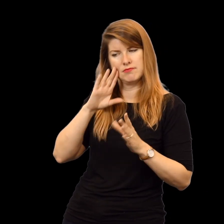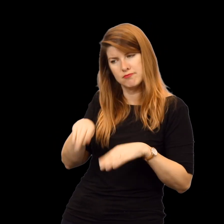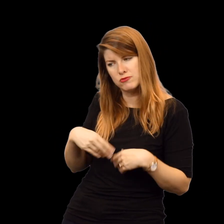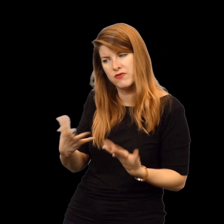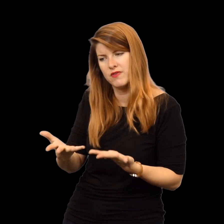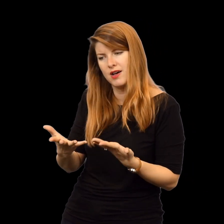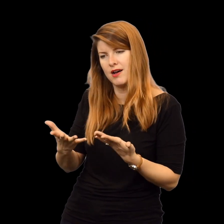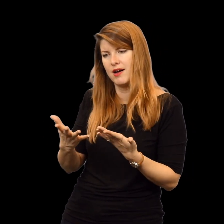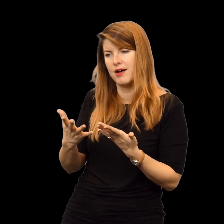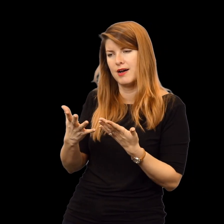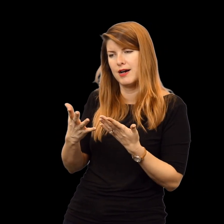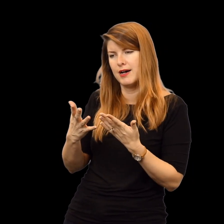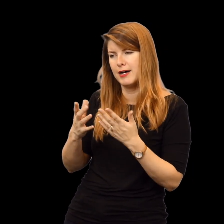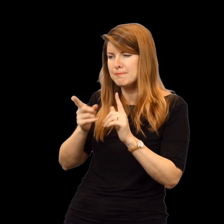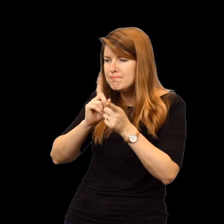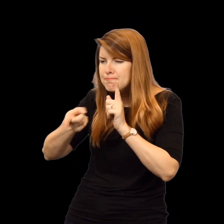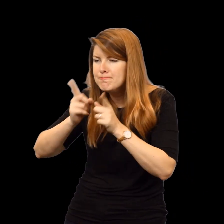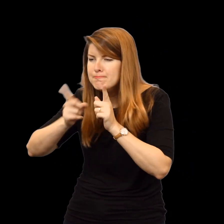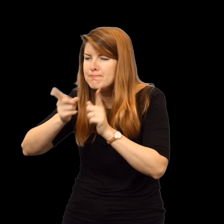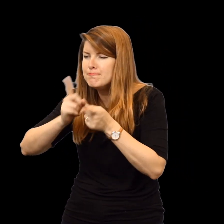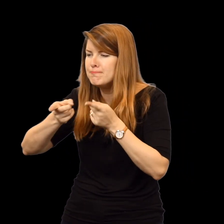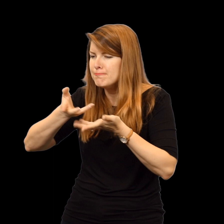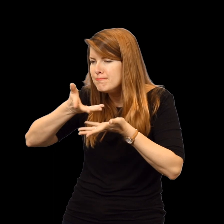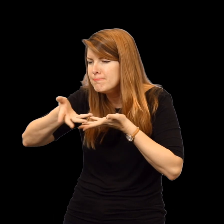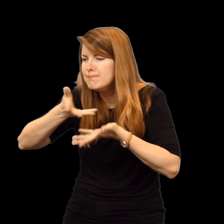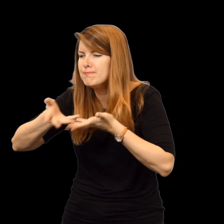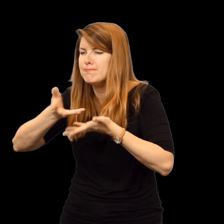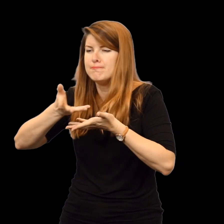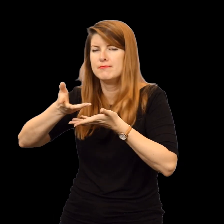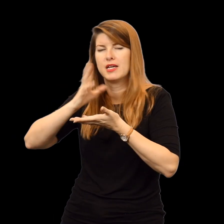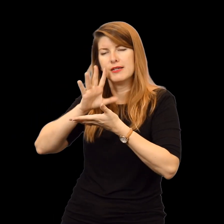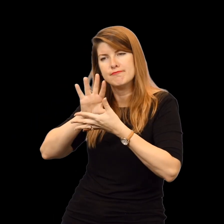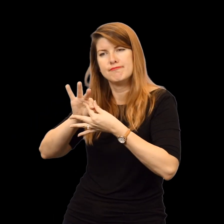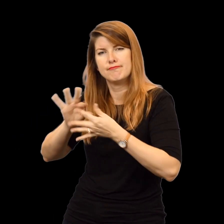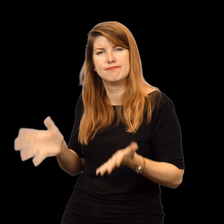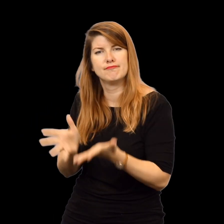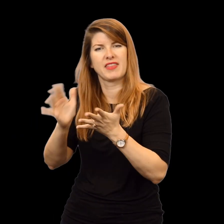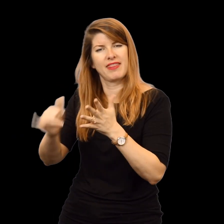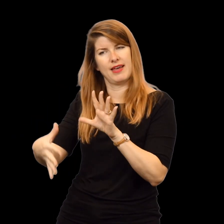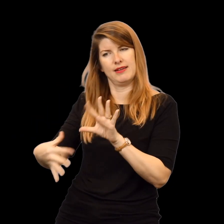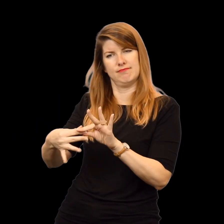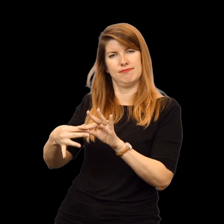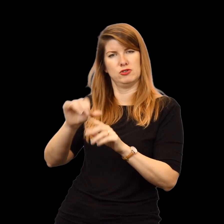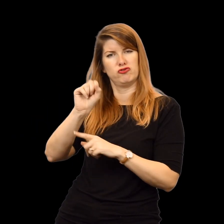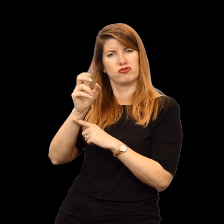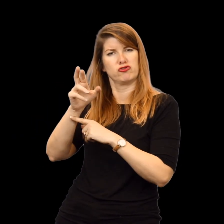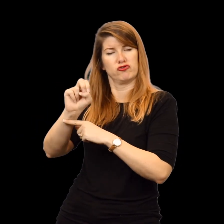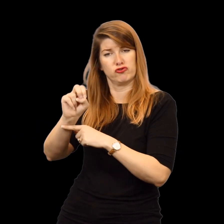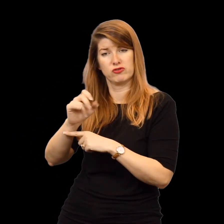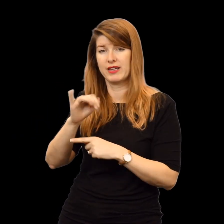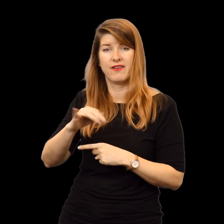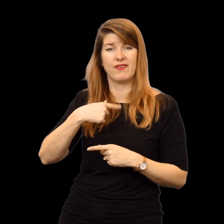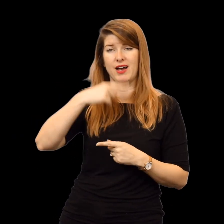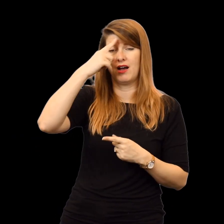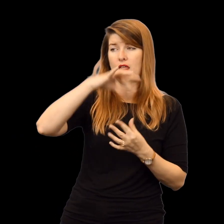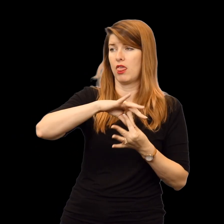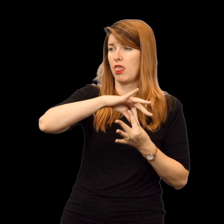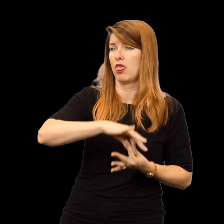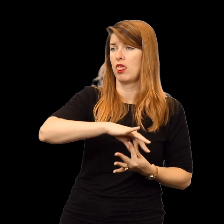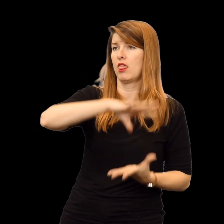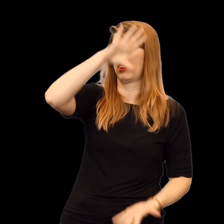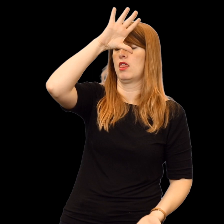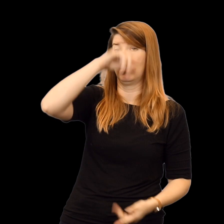to provide contingent communication and promote secure attachment. If I'm not present, the